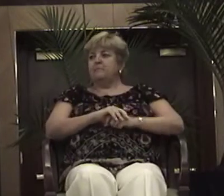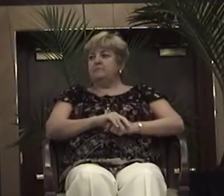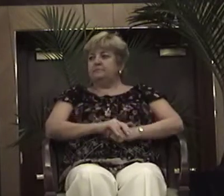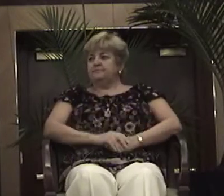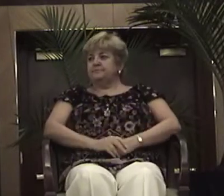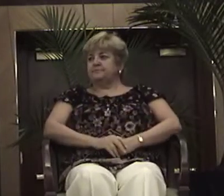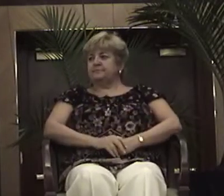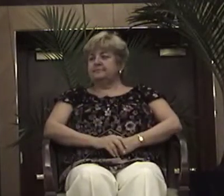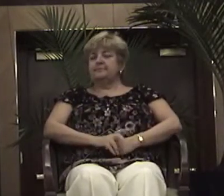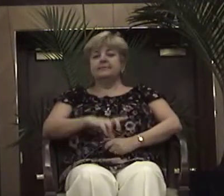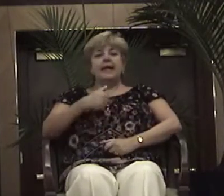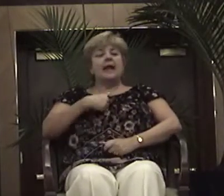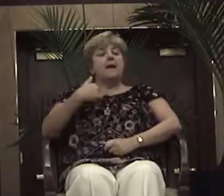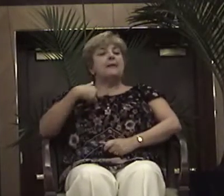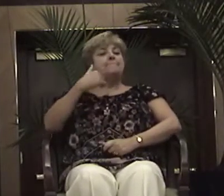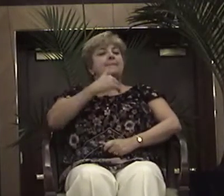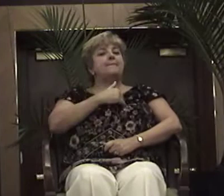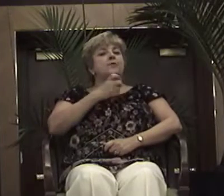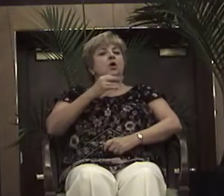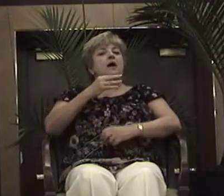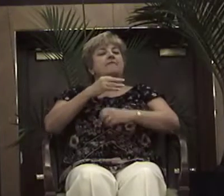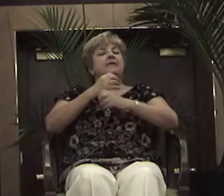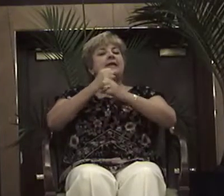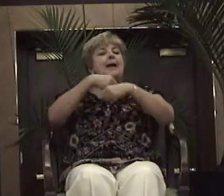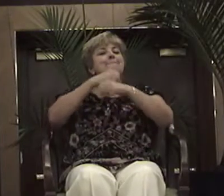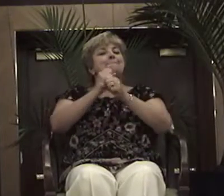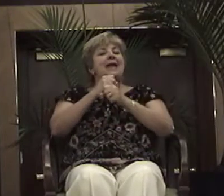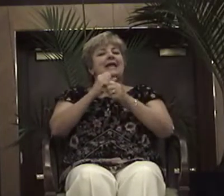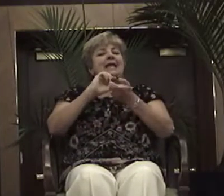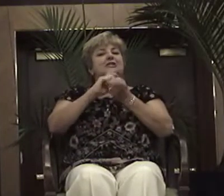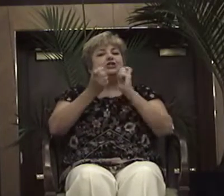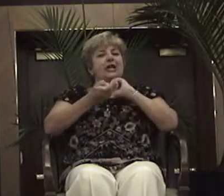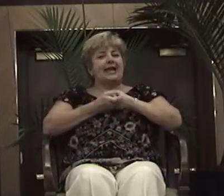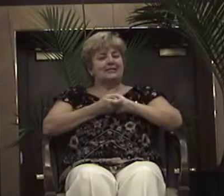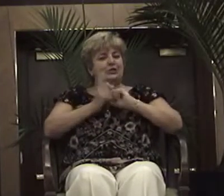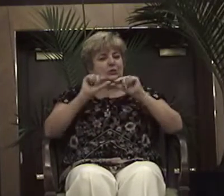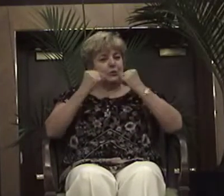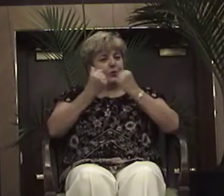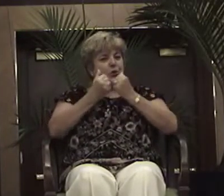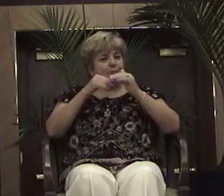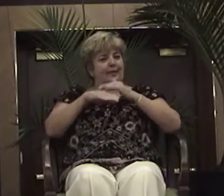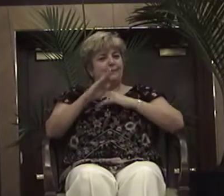And I'm a member of the Making Changes group in Shellback, British Columbia. Meets on Tuesday night.